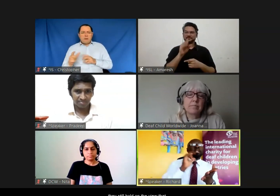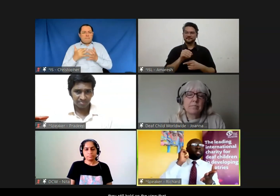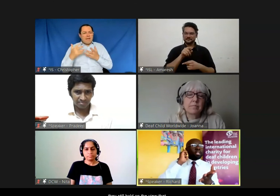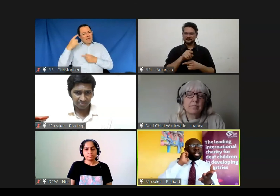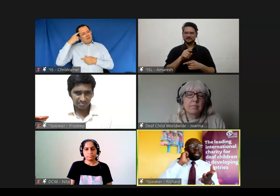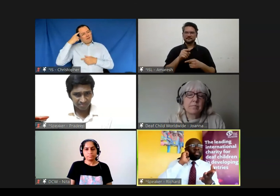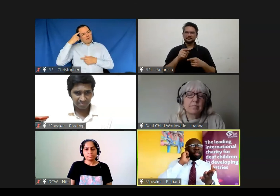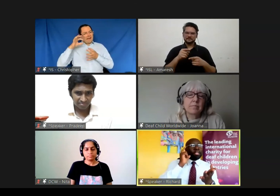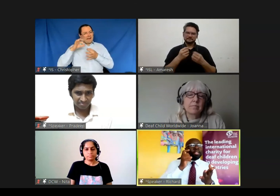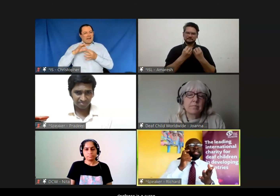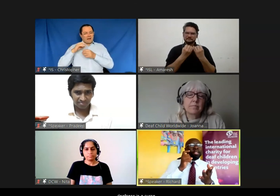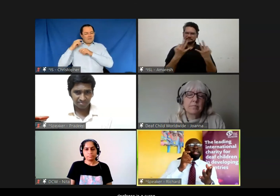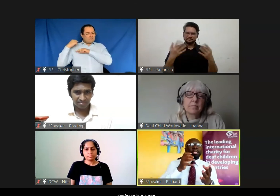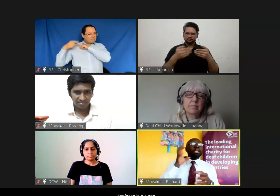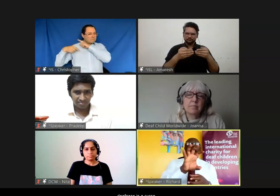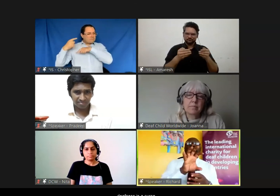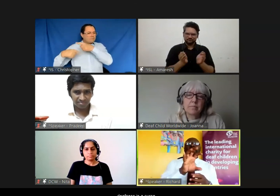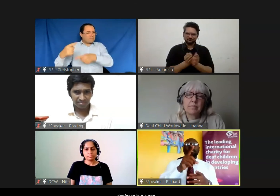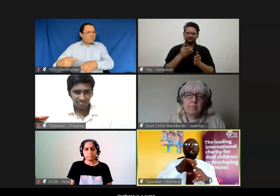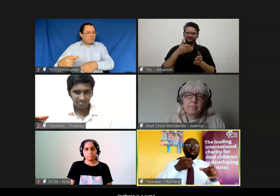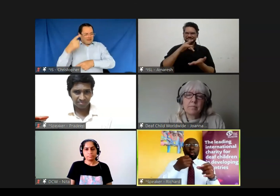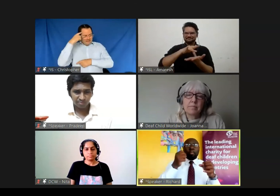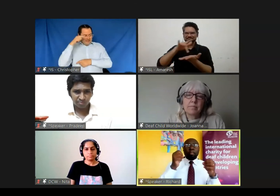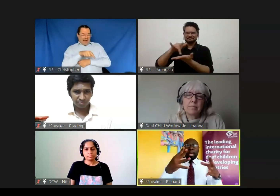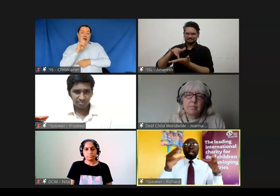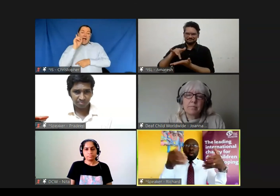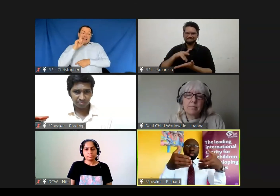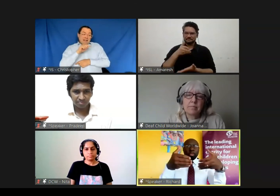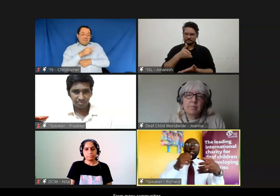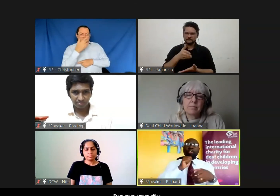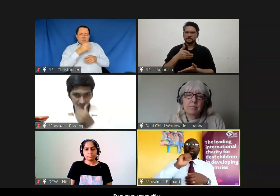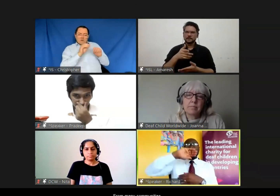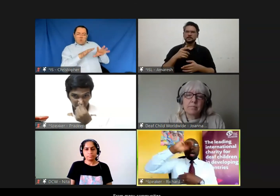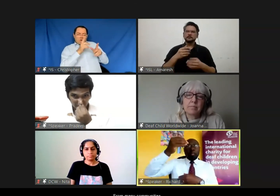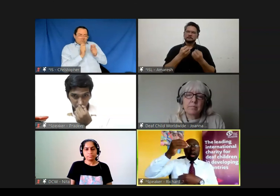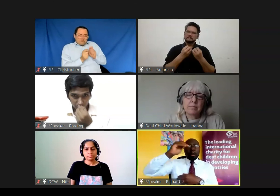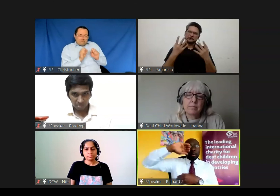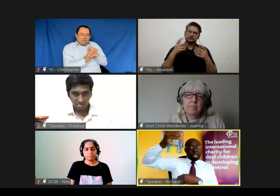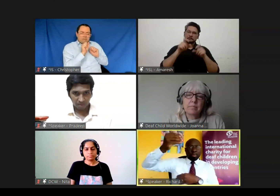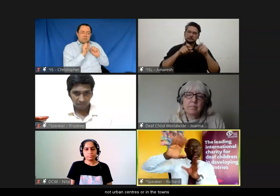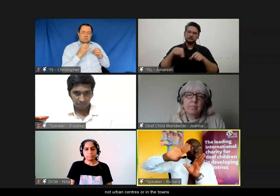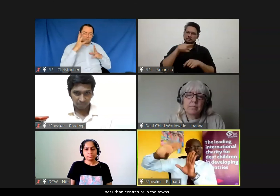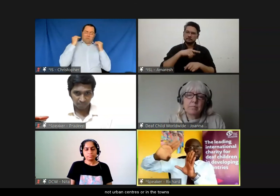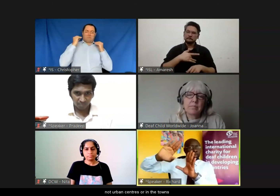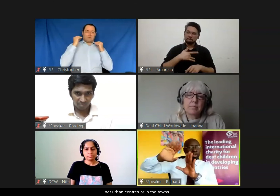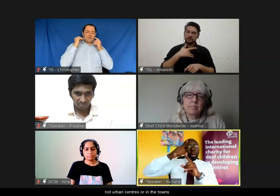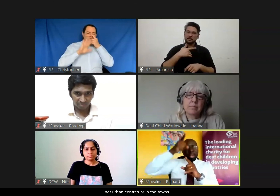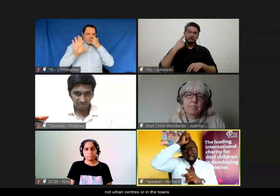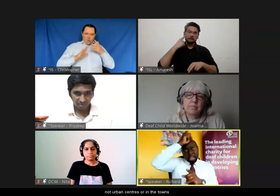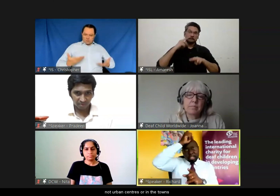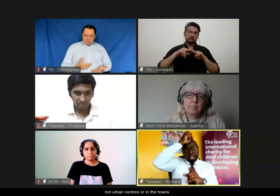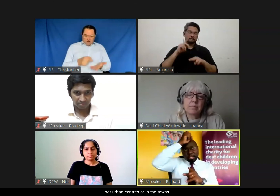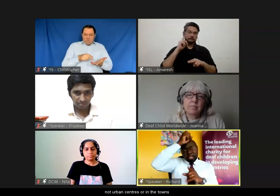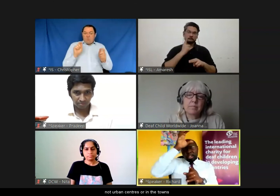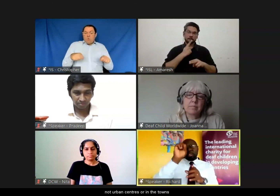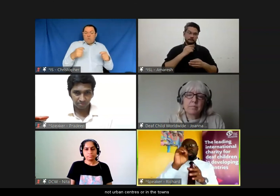view that deafness is a curse. From many communities, not urban centers, not